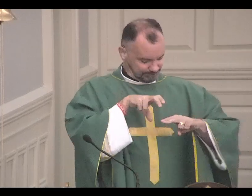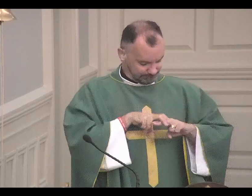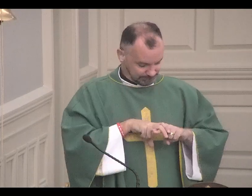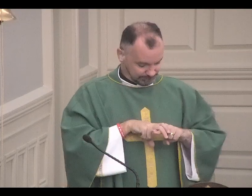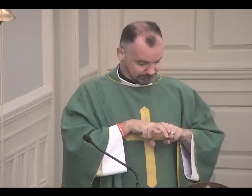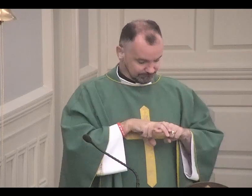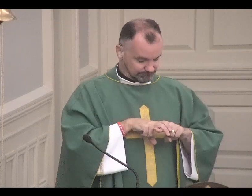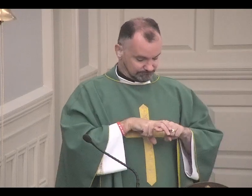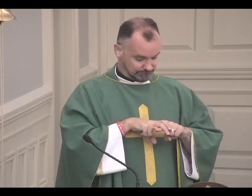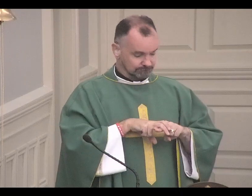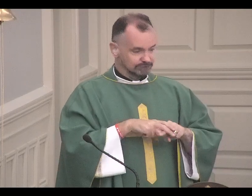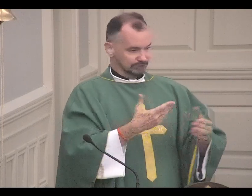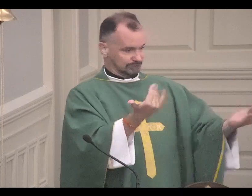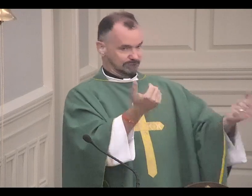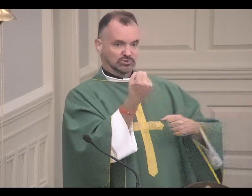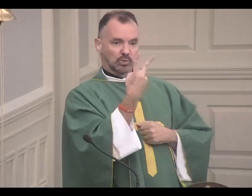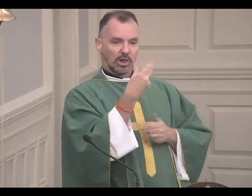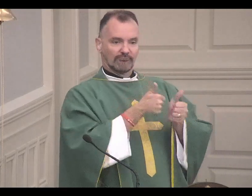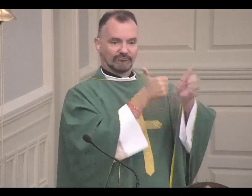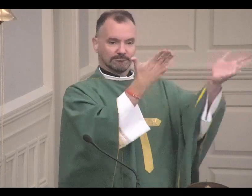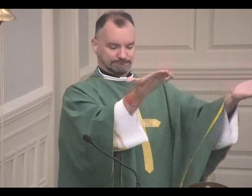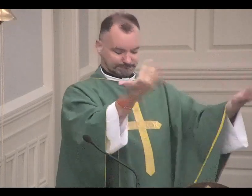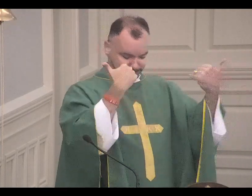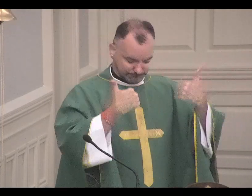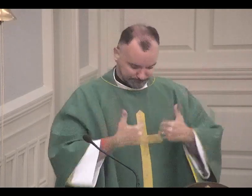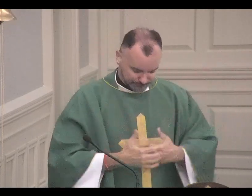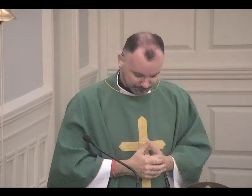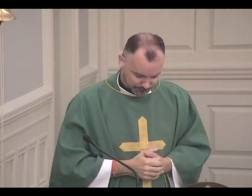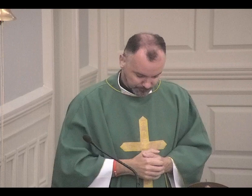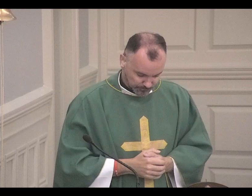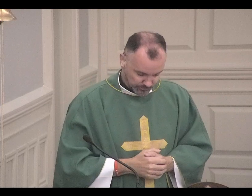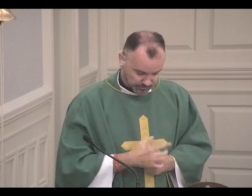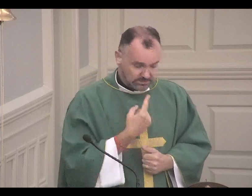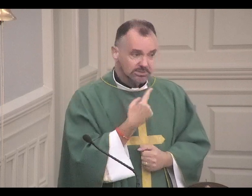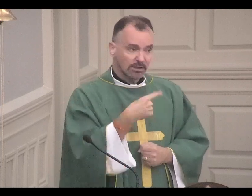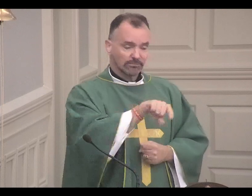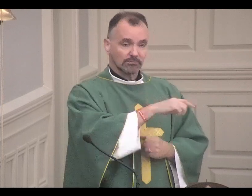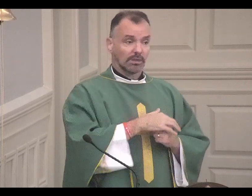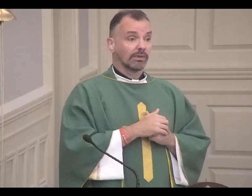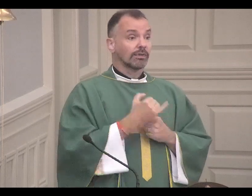Then he sat down, called the 12, and said to them,